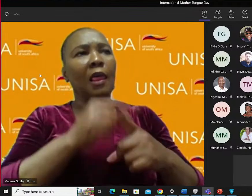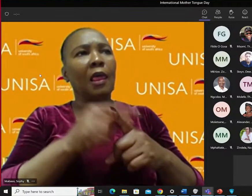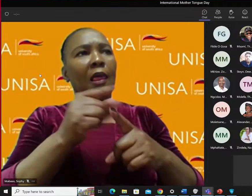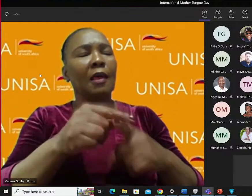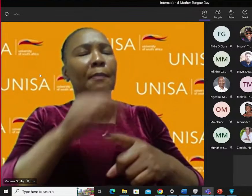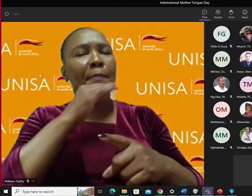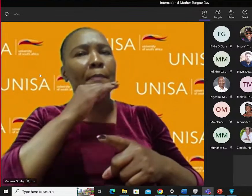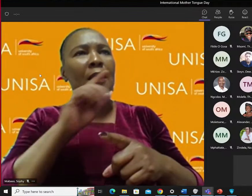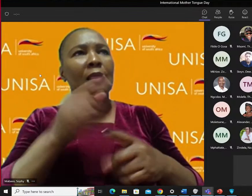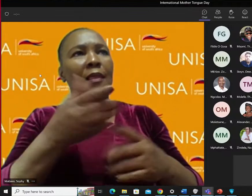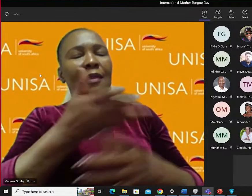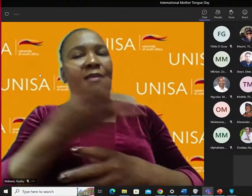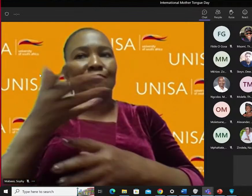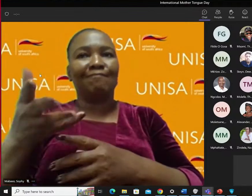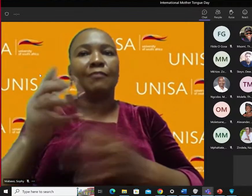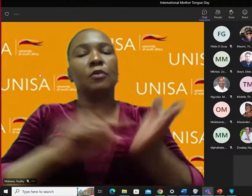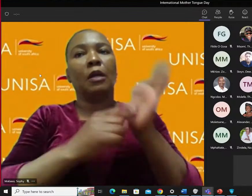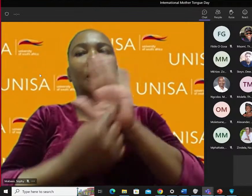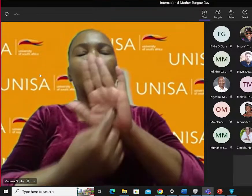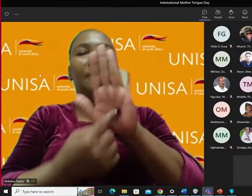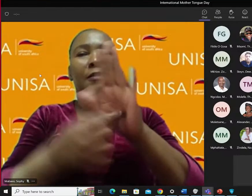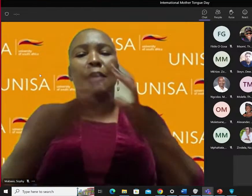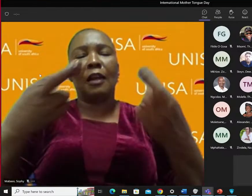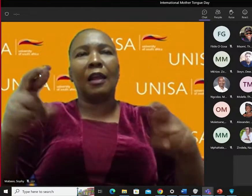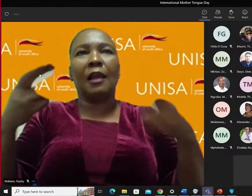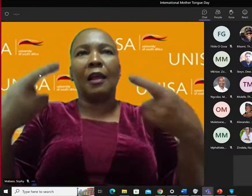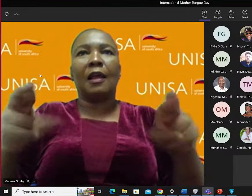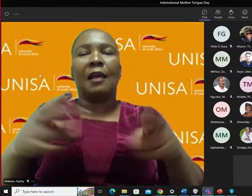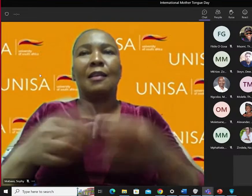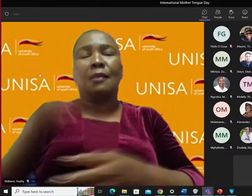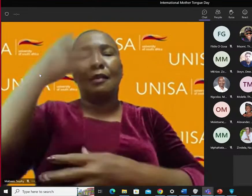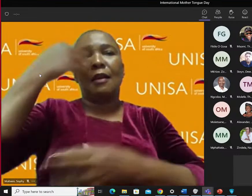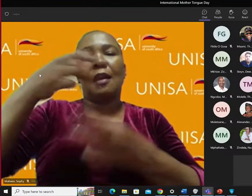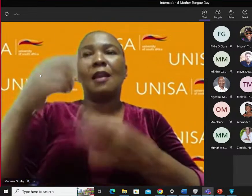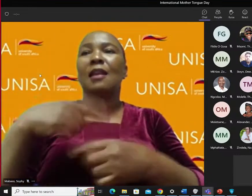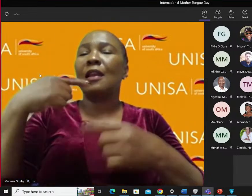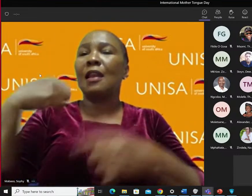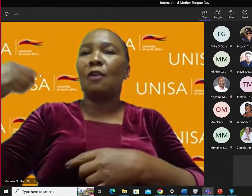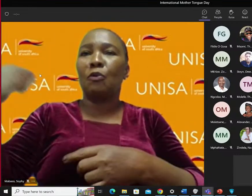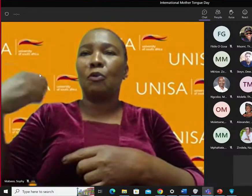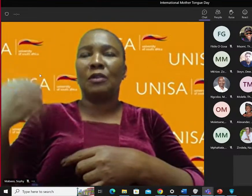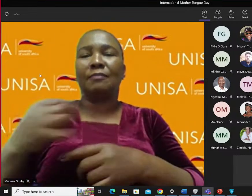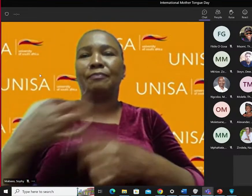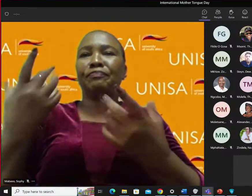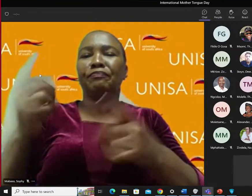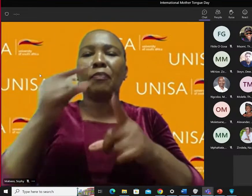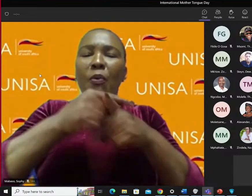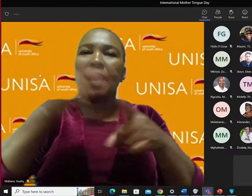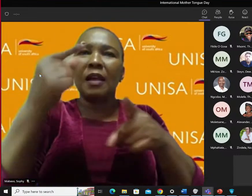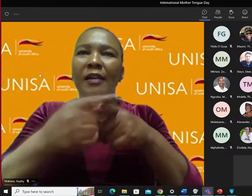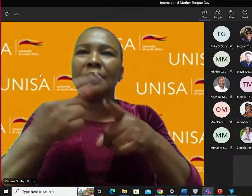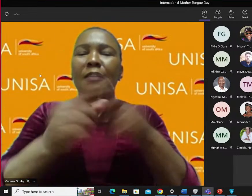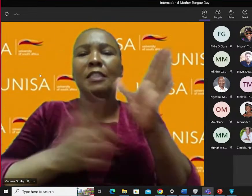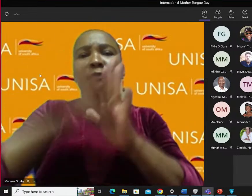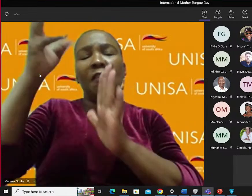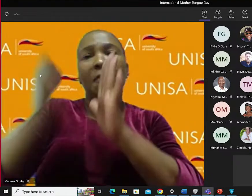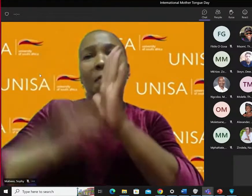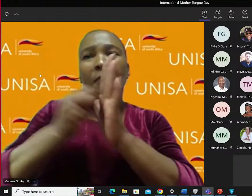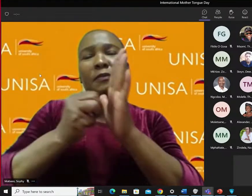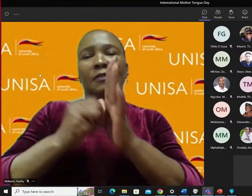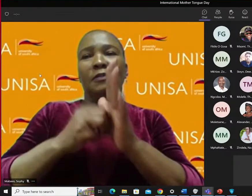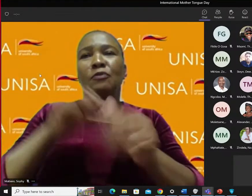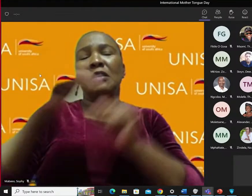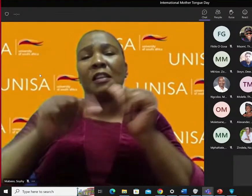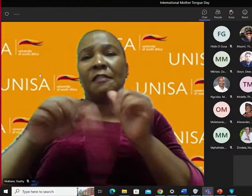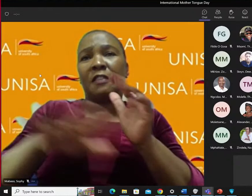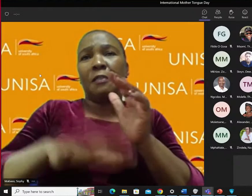Showcasing resources in indigenous languages, terminology development and lexicographical products